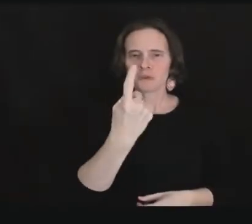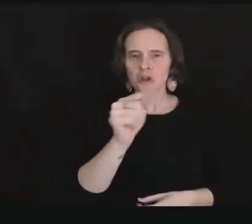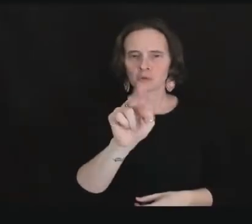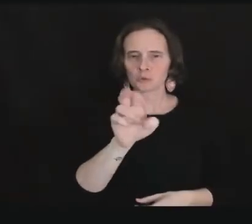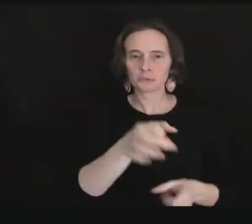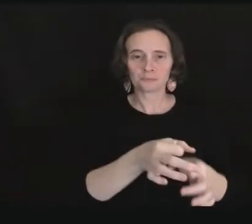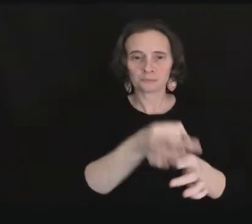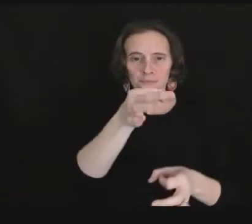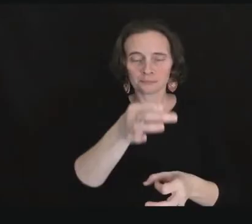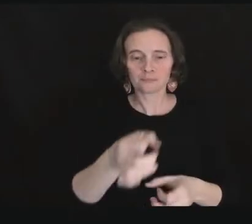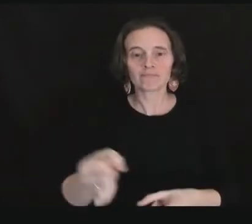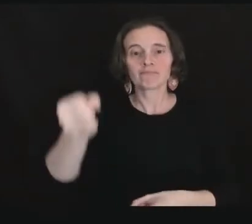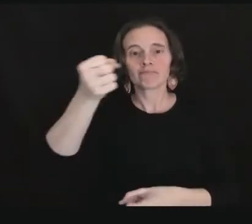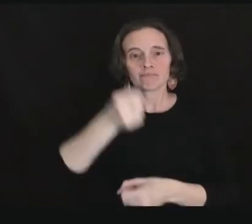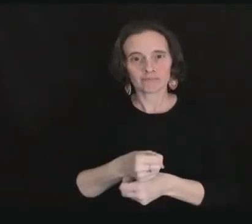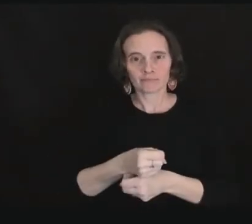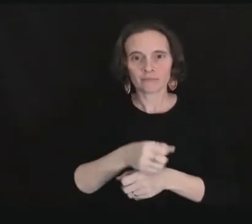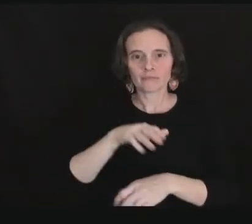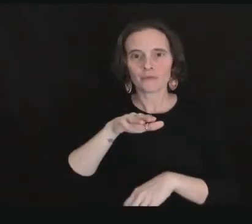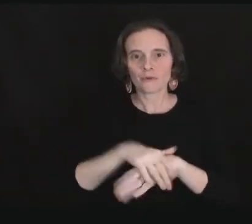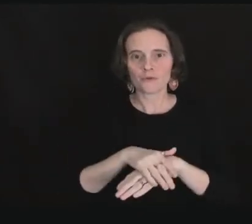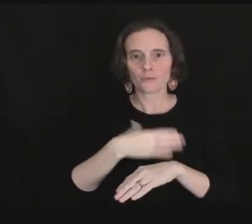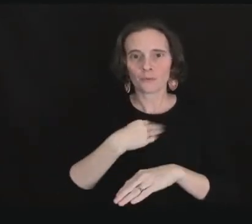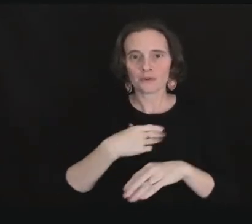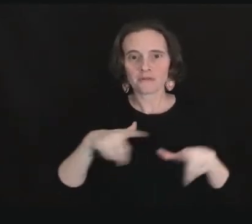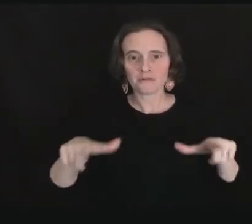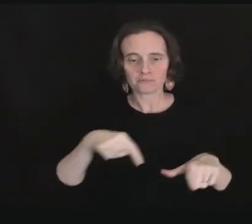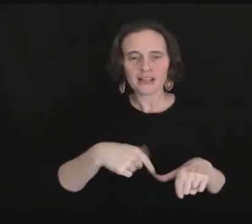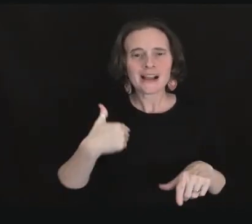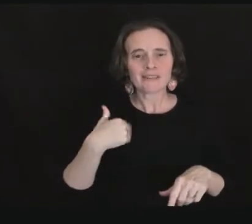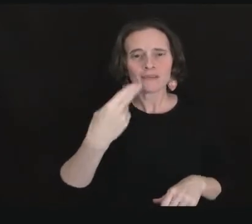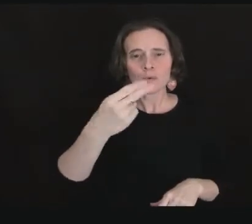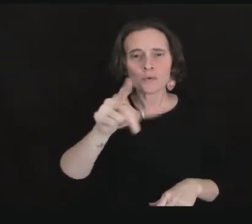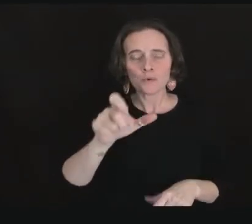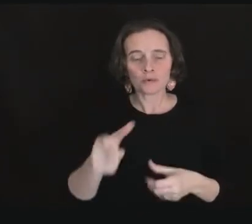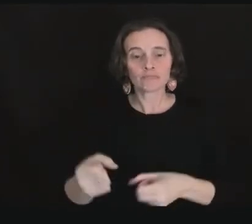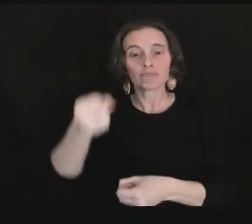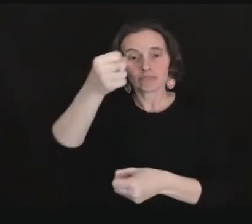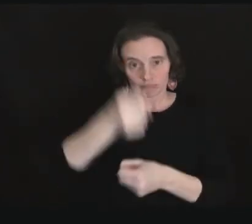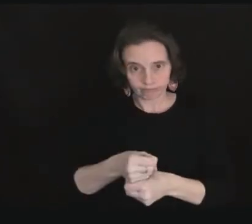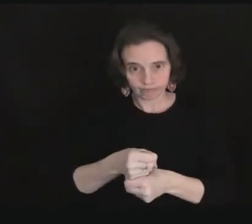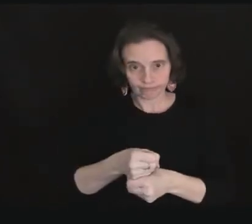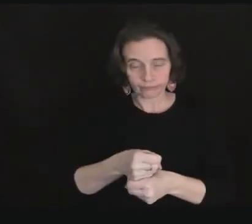Place the tube in the tube holder and remove the cap.